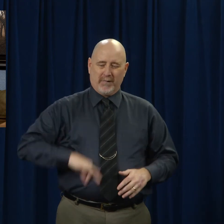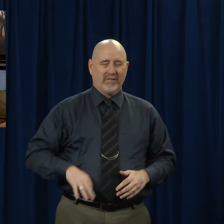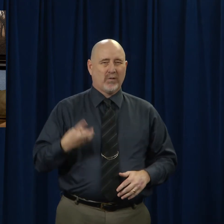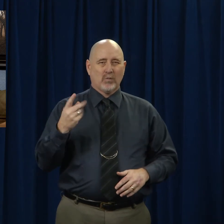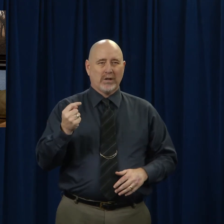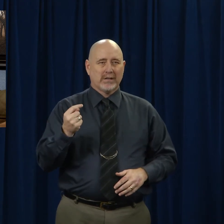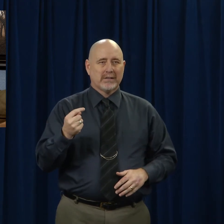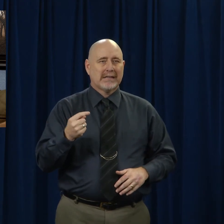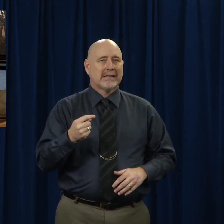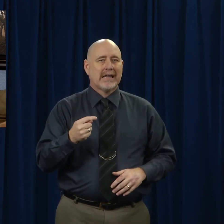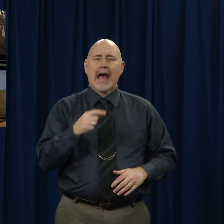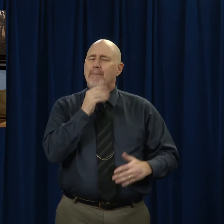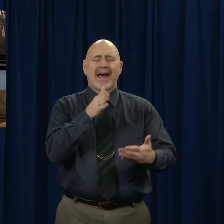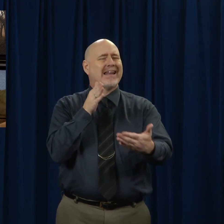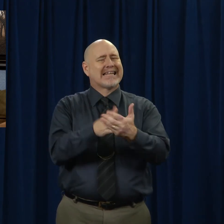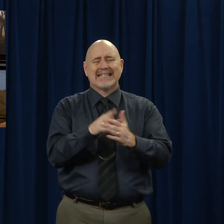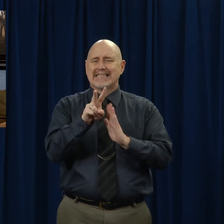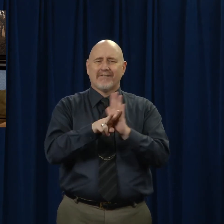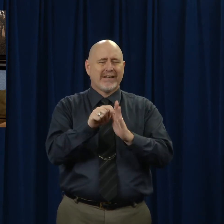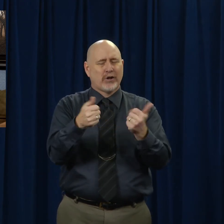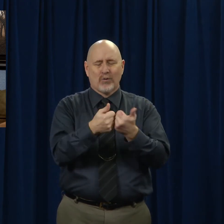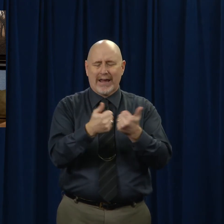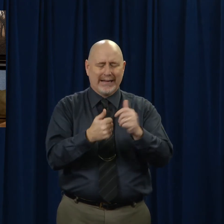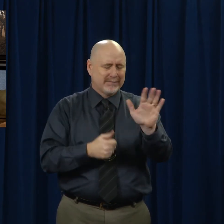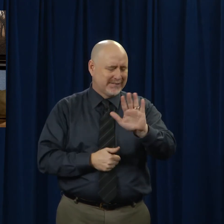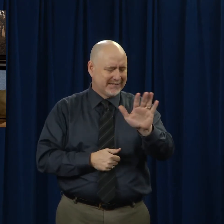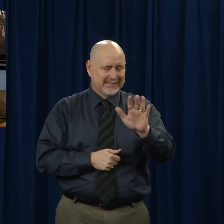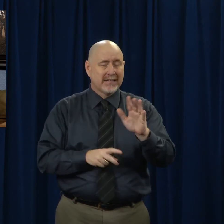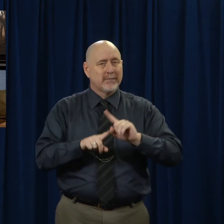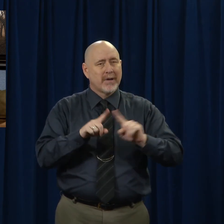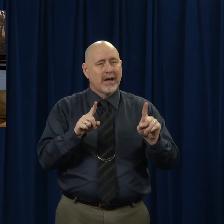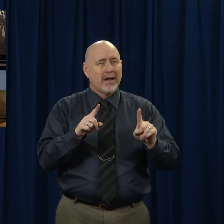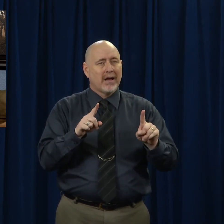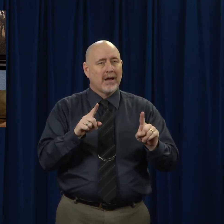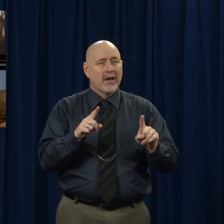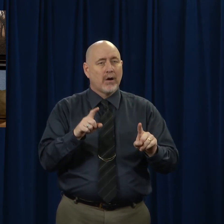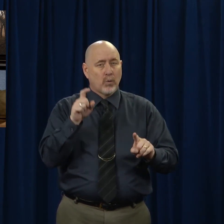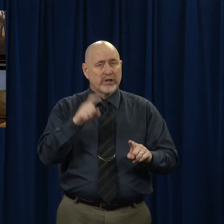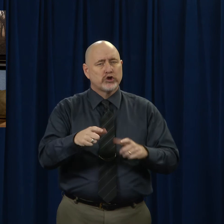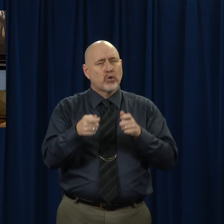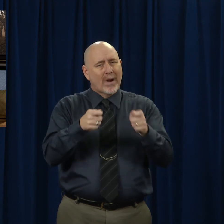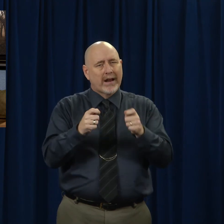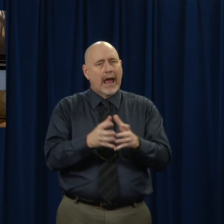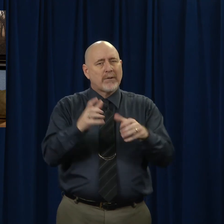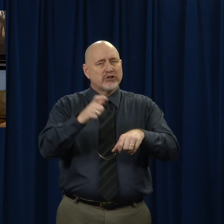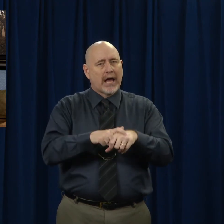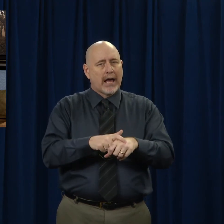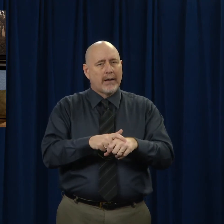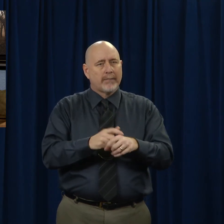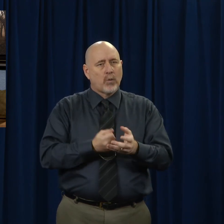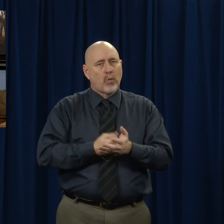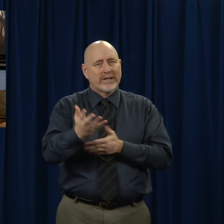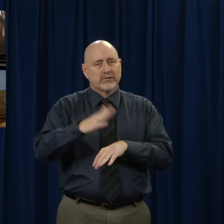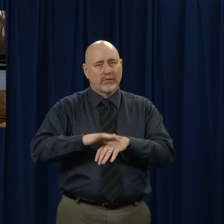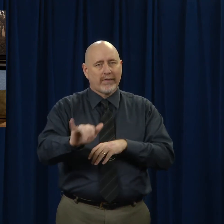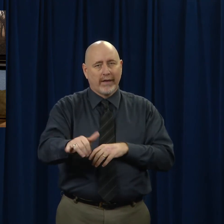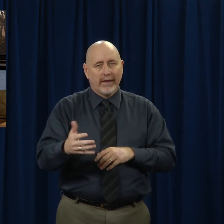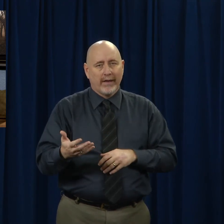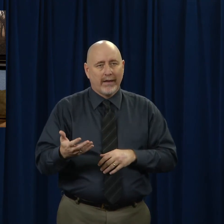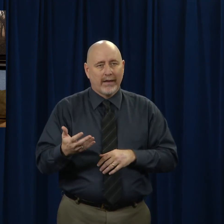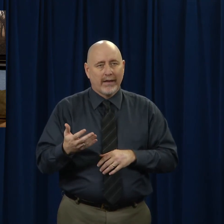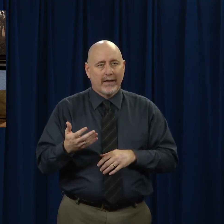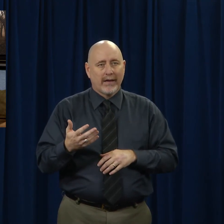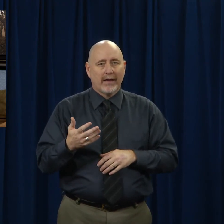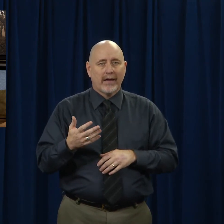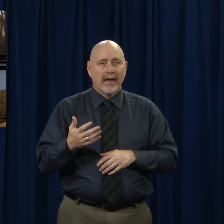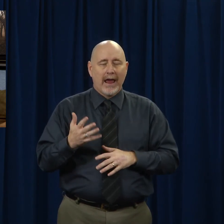that? I'm not opposed to video games altogether, but you know what? We ought to regulate how much time can be wasted on that. And